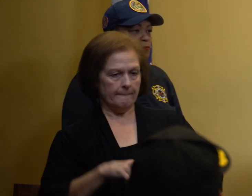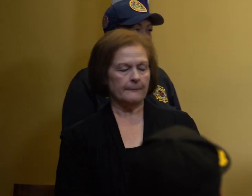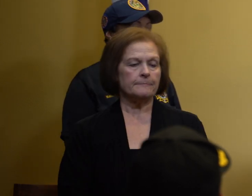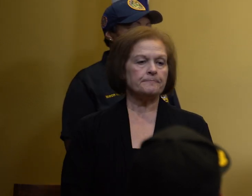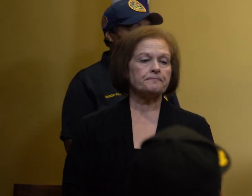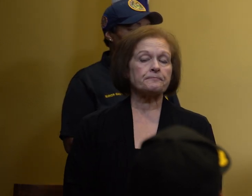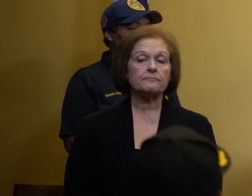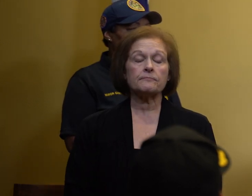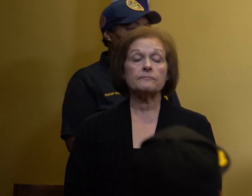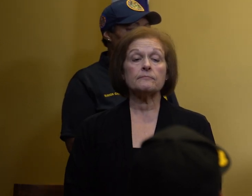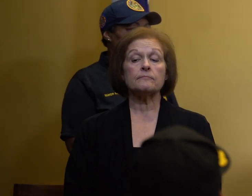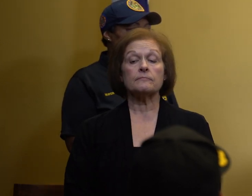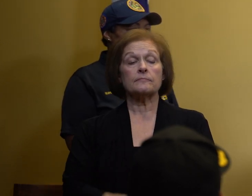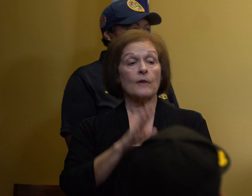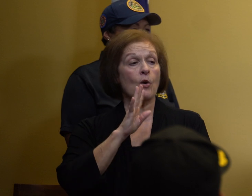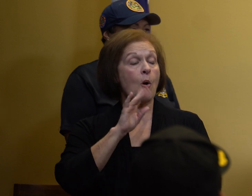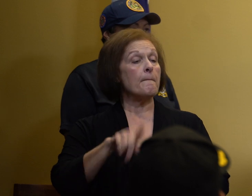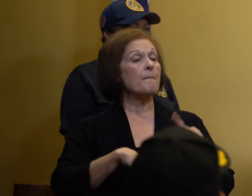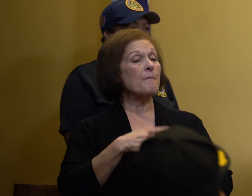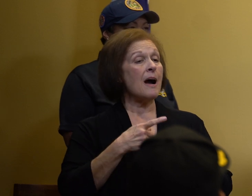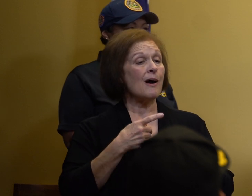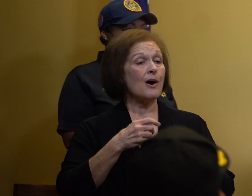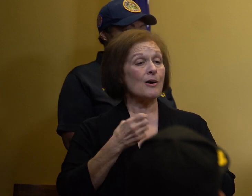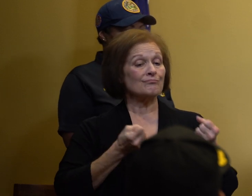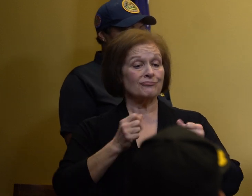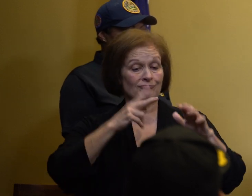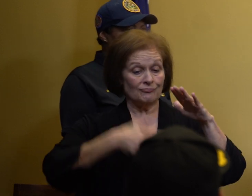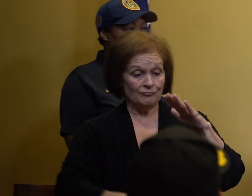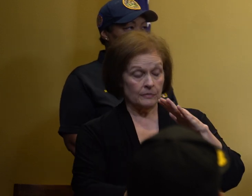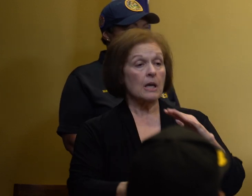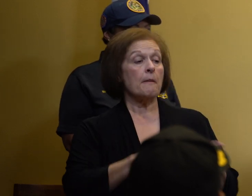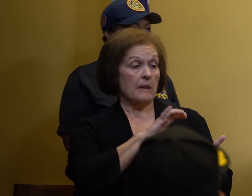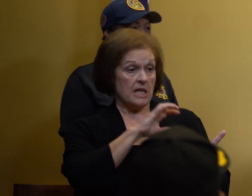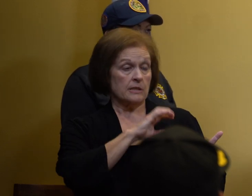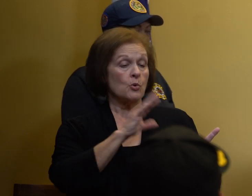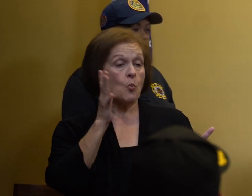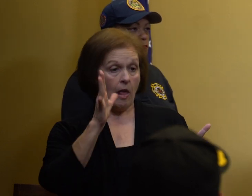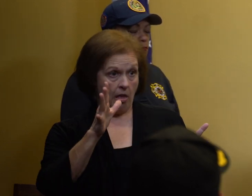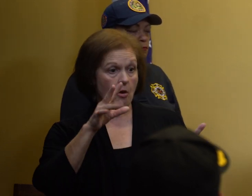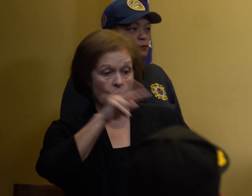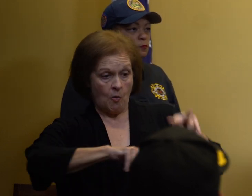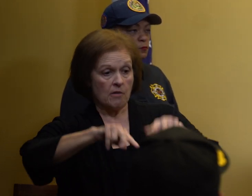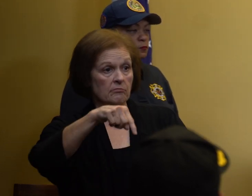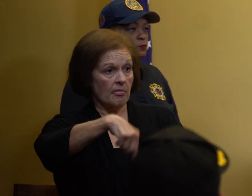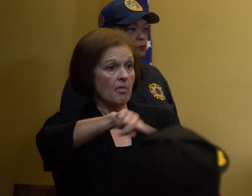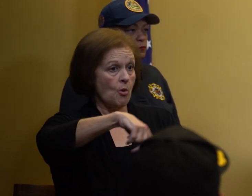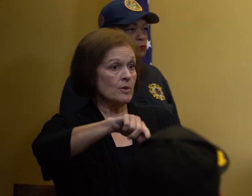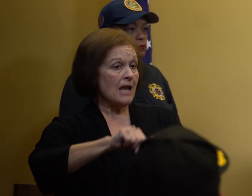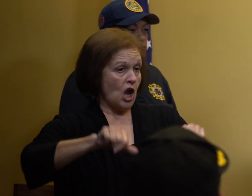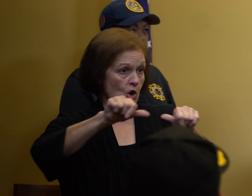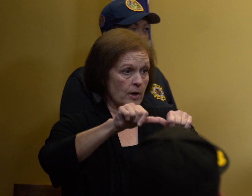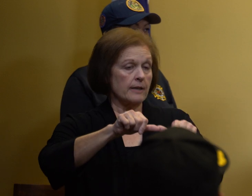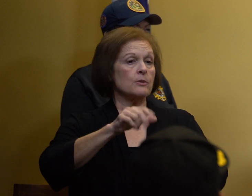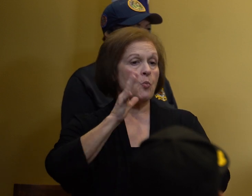districts. Our officers, we talk about underpasses. Our officers will be monitoring those underpasses for high water and also